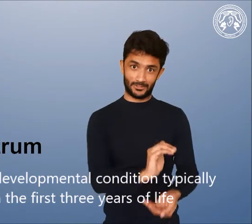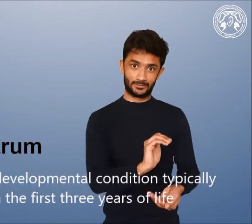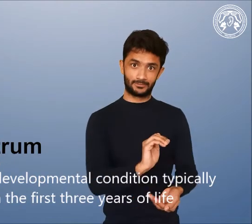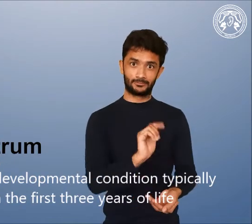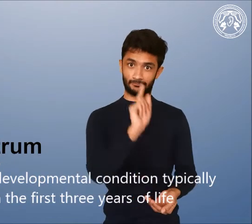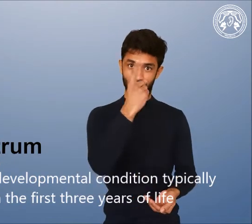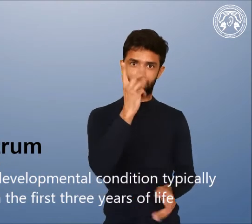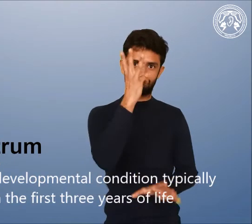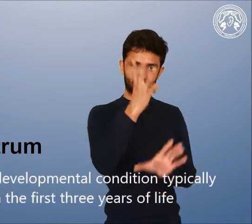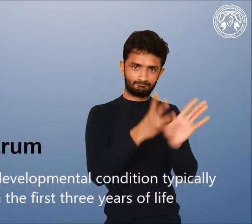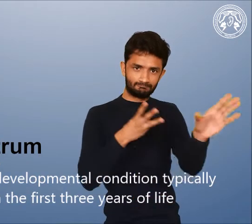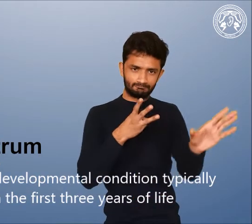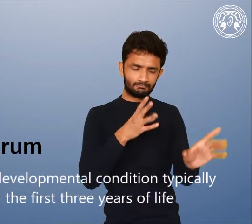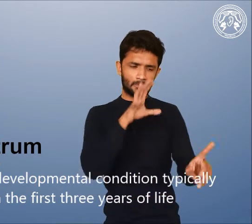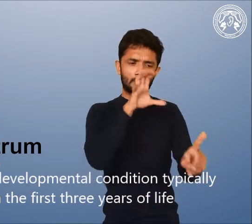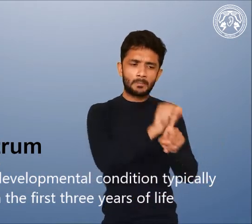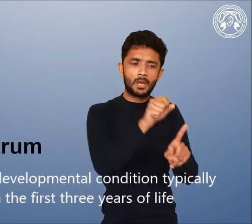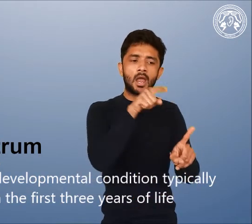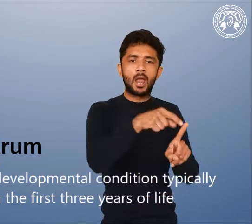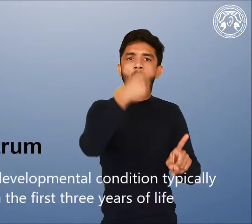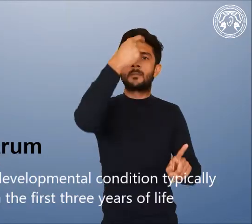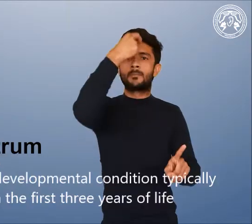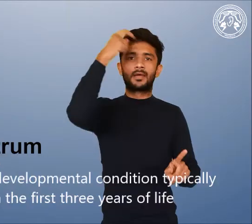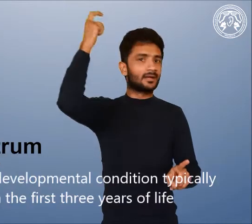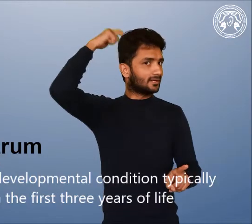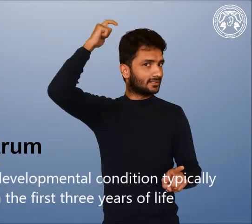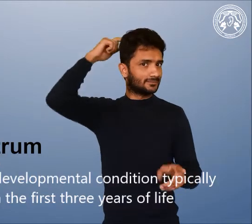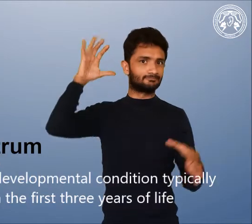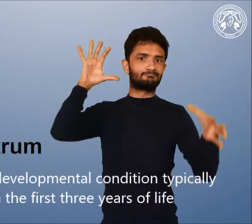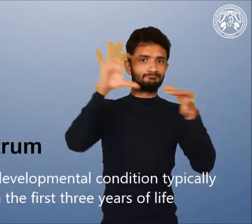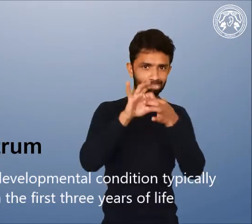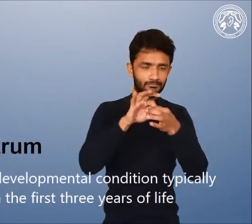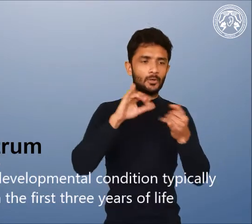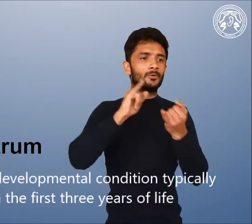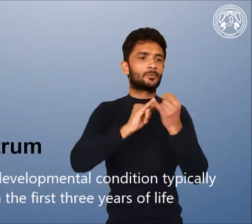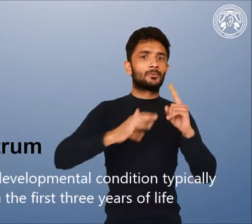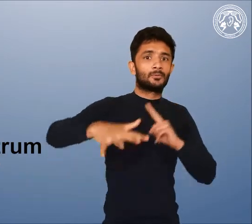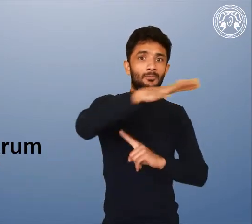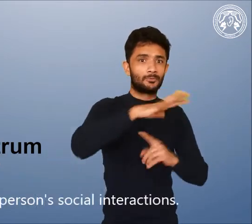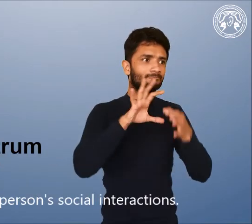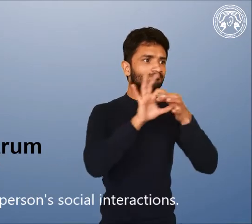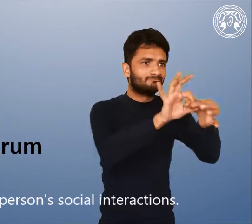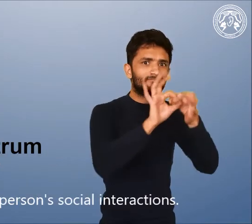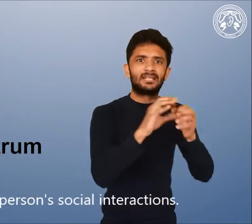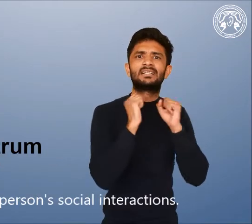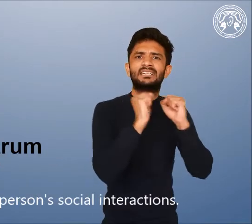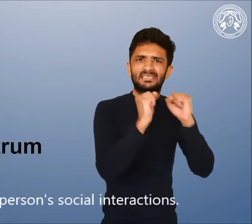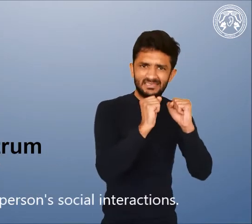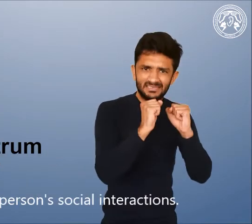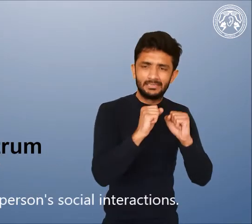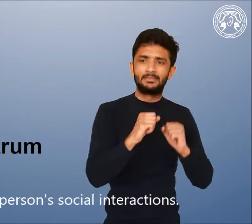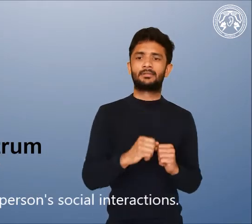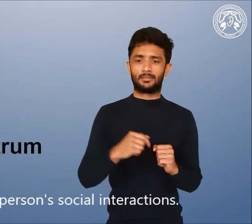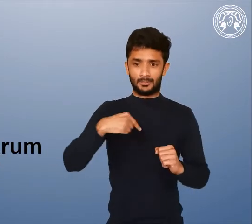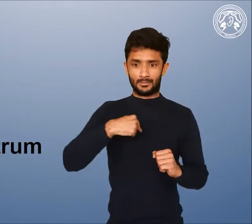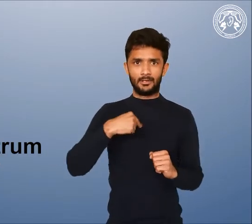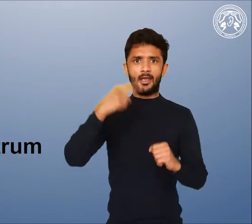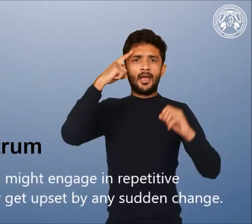ASD is a neurodevelopment condition typically appears in the first 3 years of life. It affects persons' social